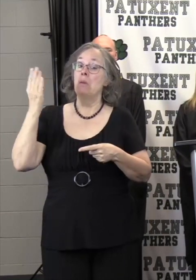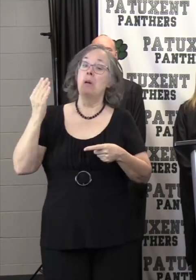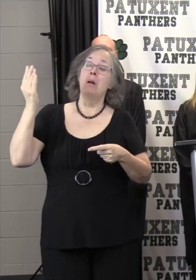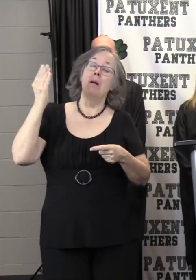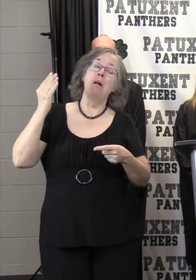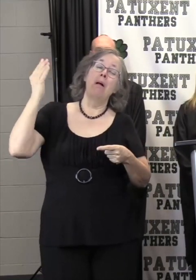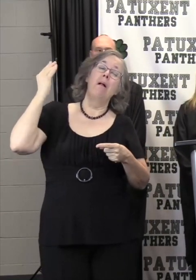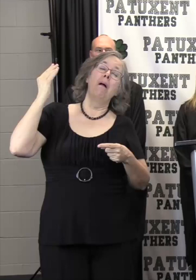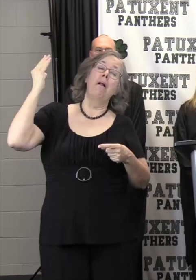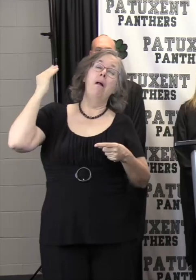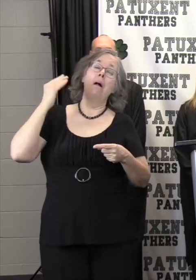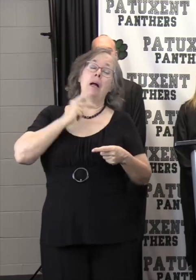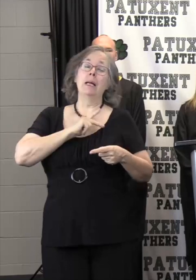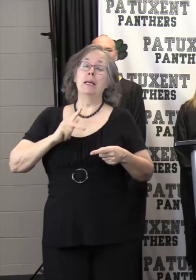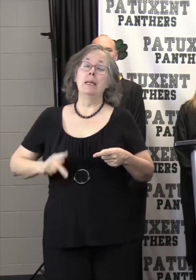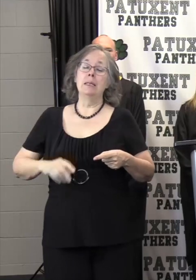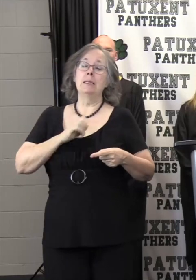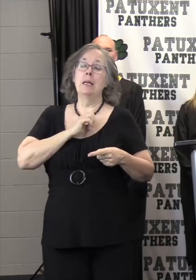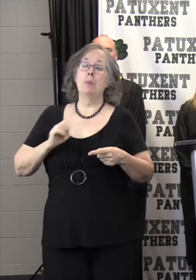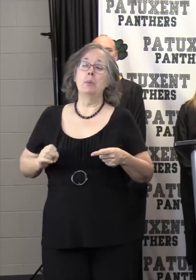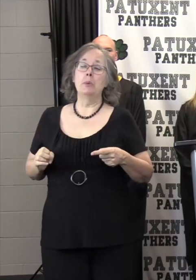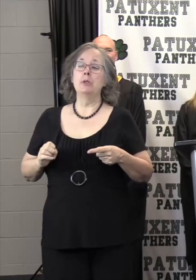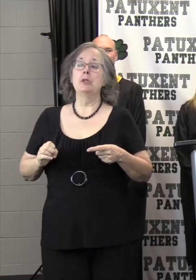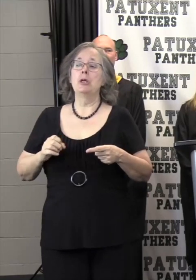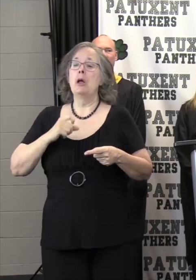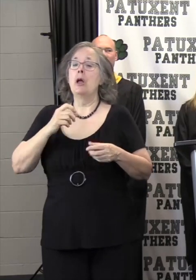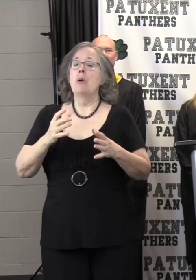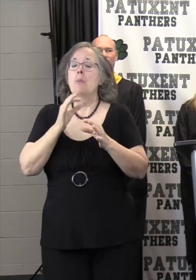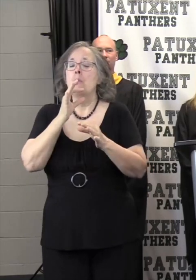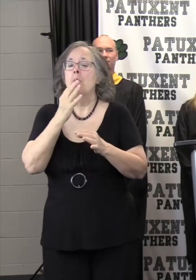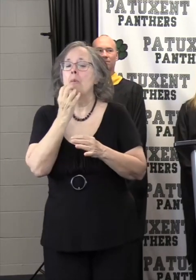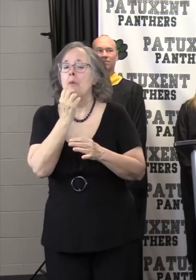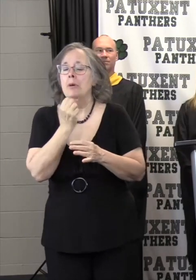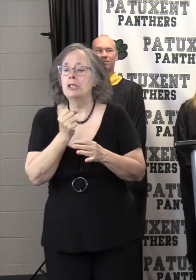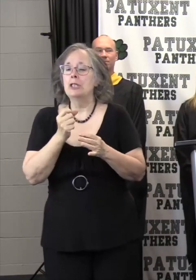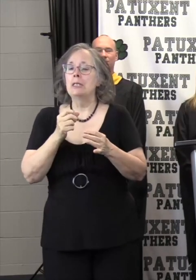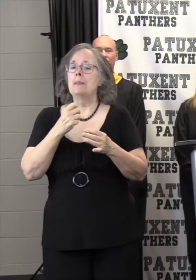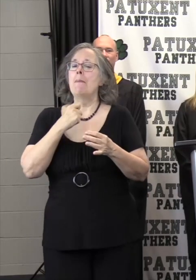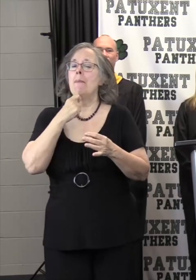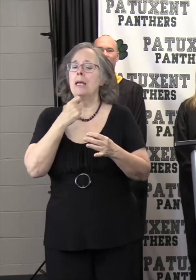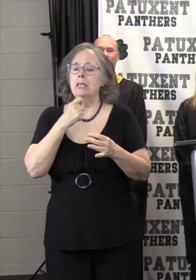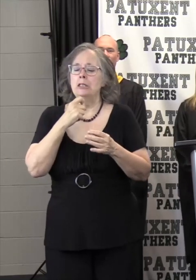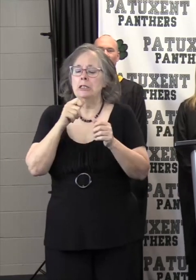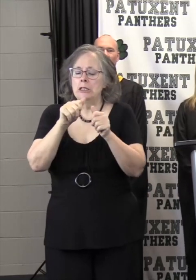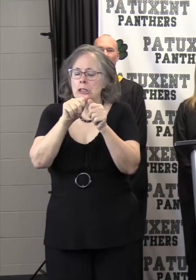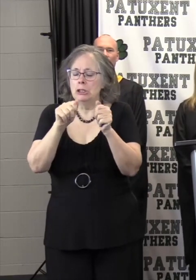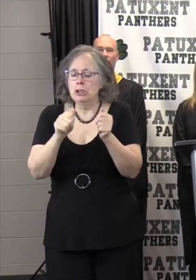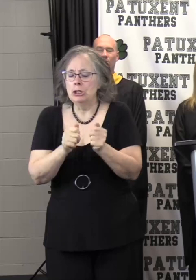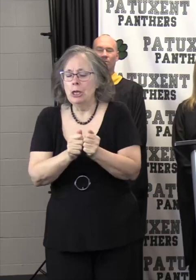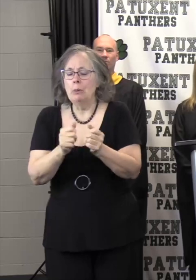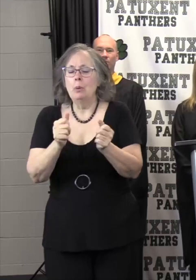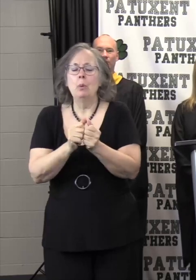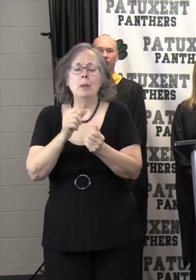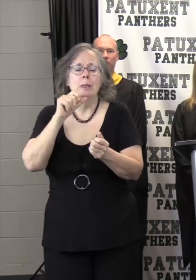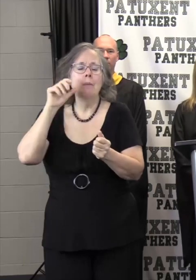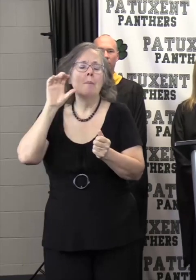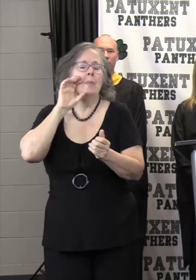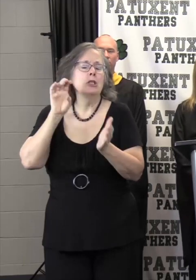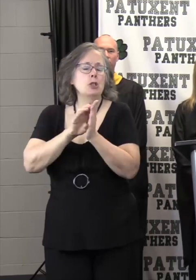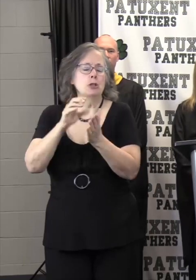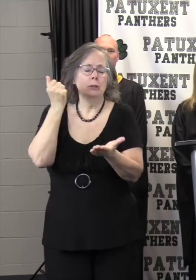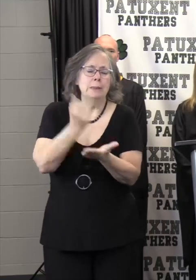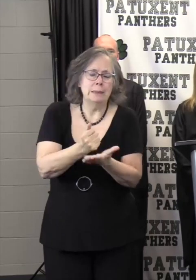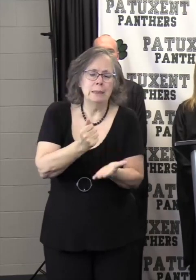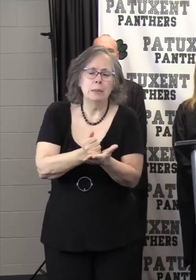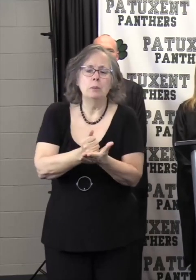kings and emperors shaped precious metals with their image as currency for exchange of goods and services. The